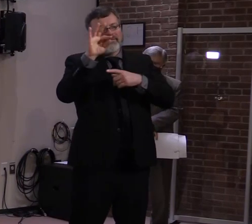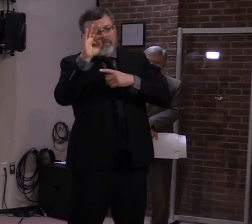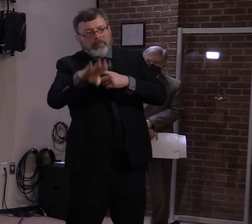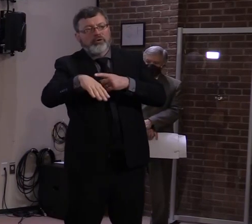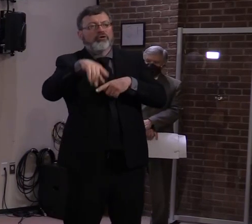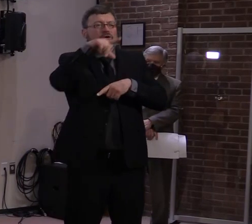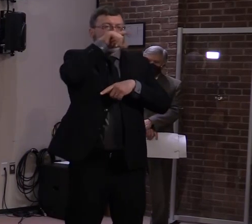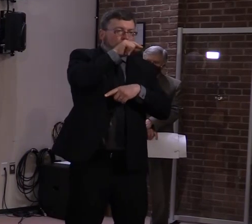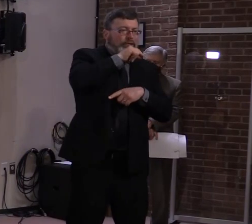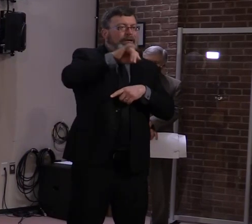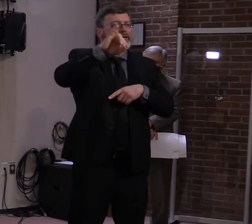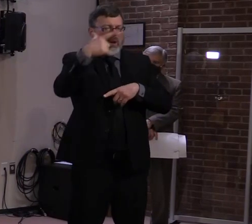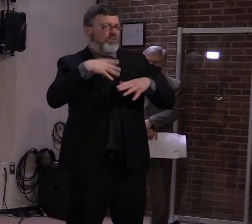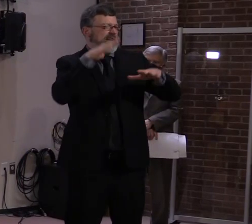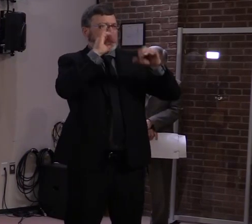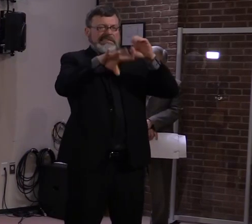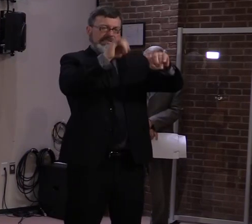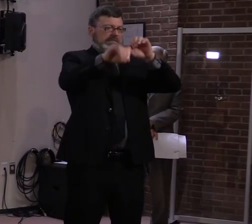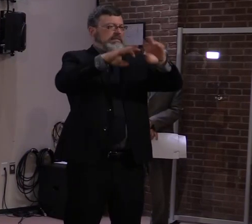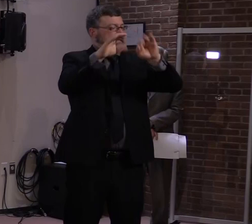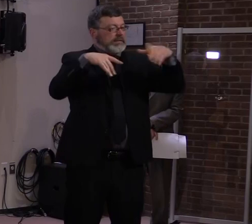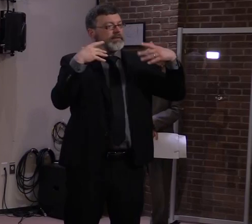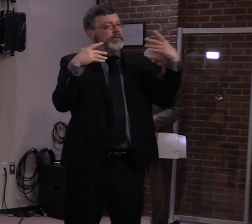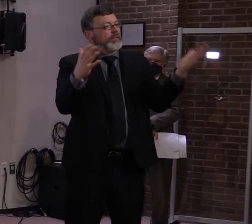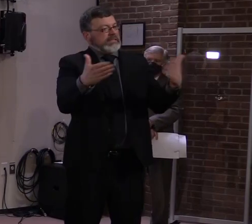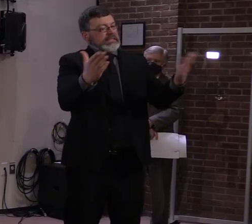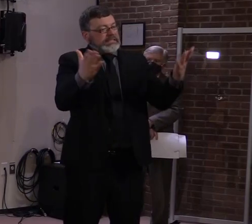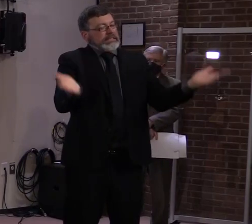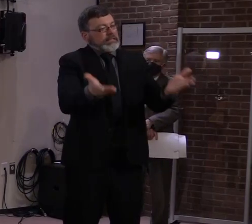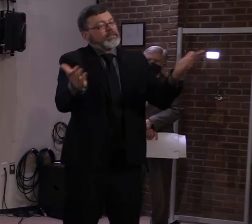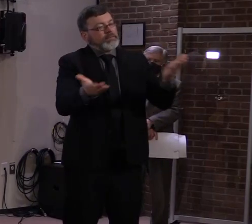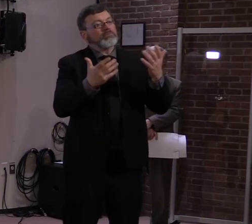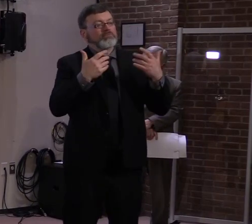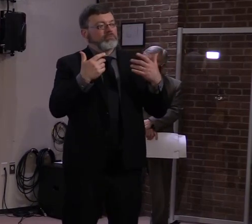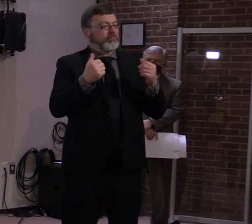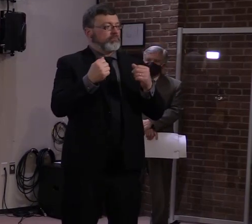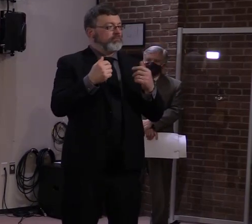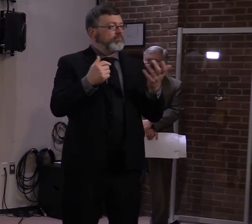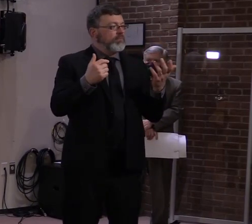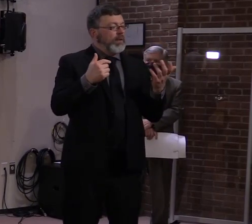and try and get to where they are to figure out why not.